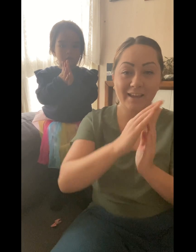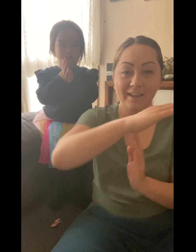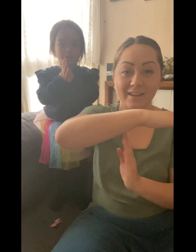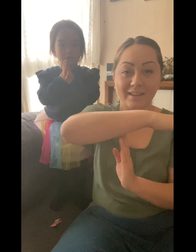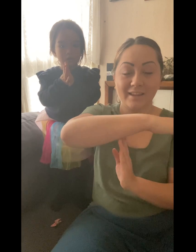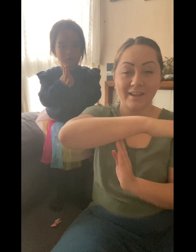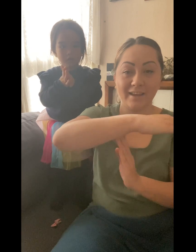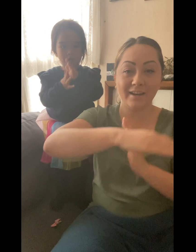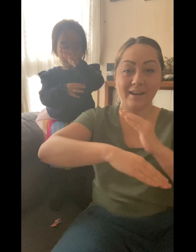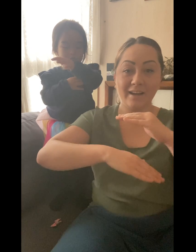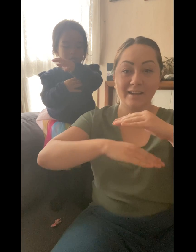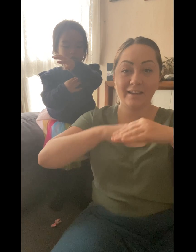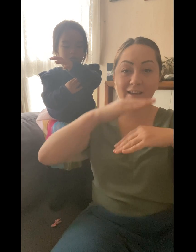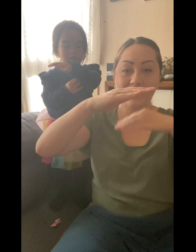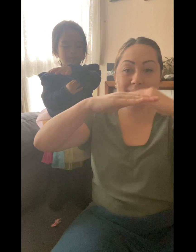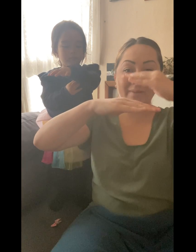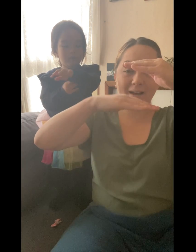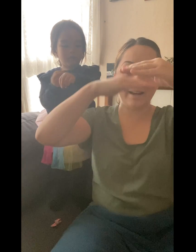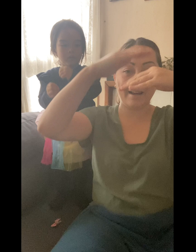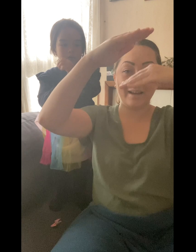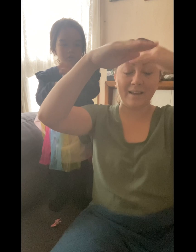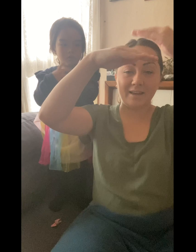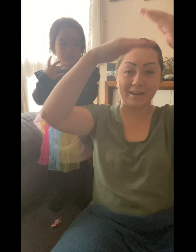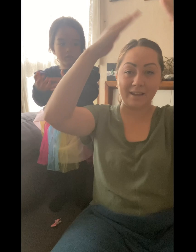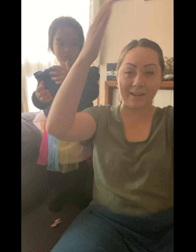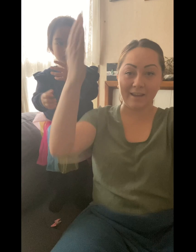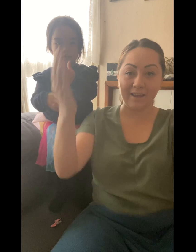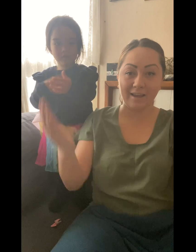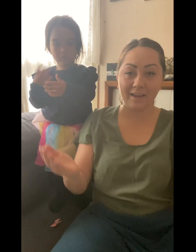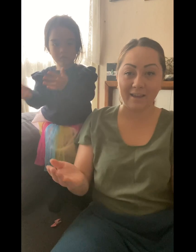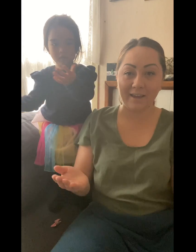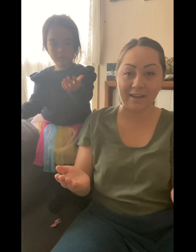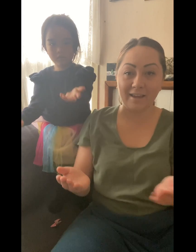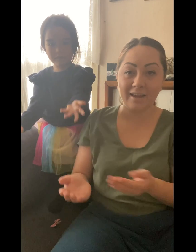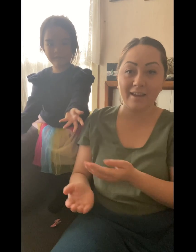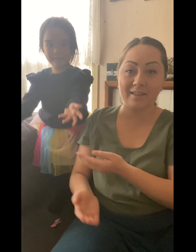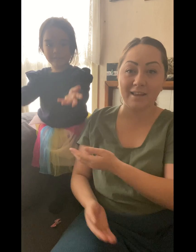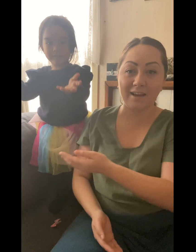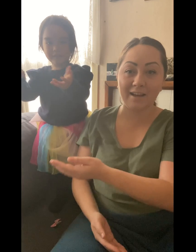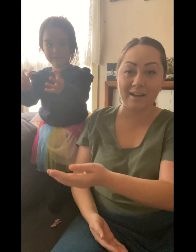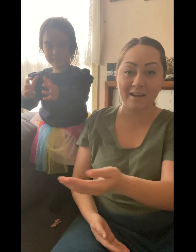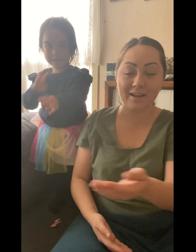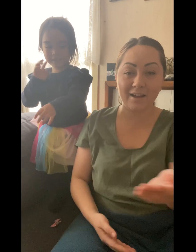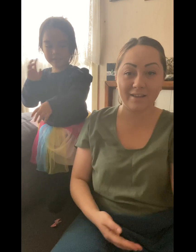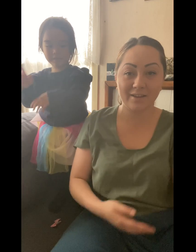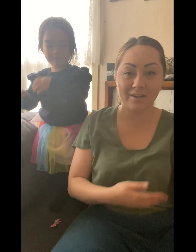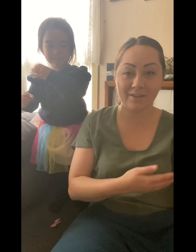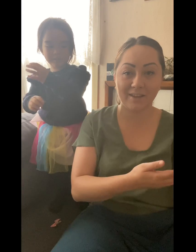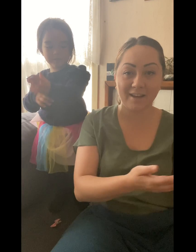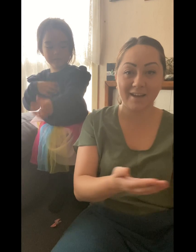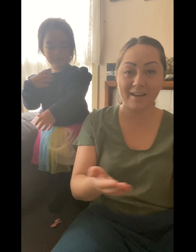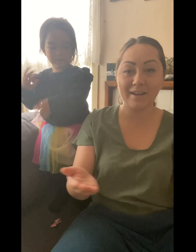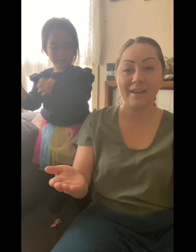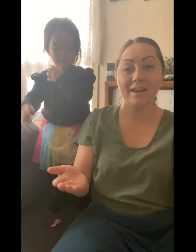me te rangi mari e, tātou,